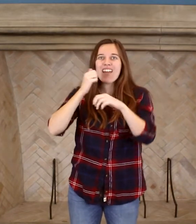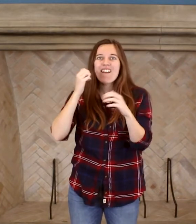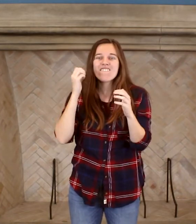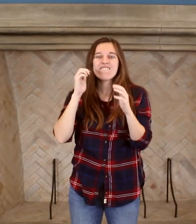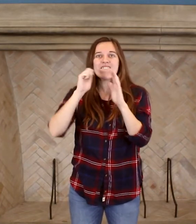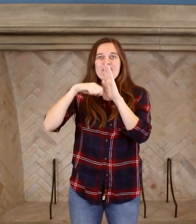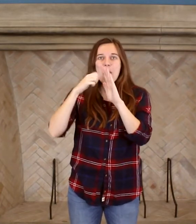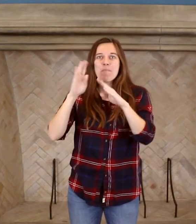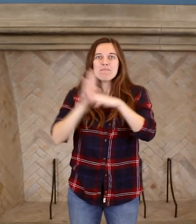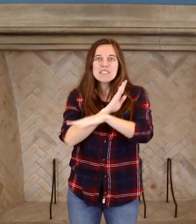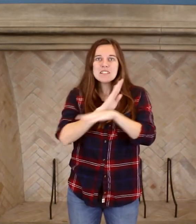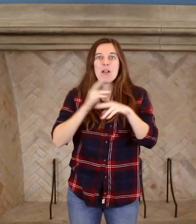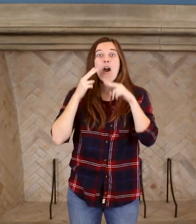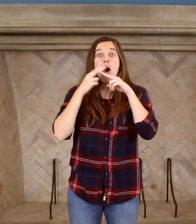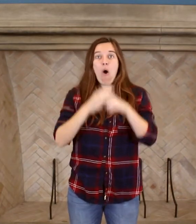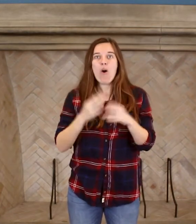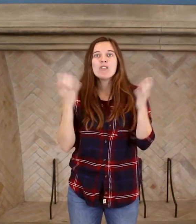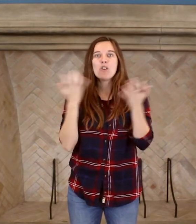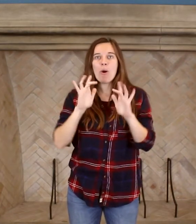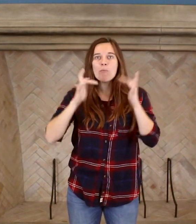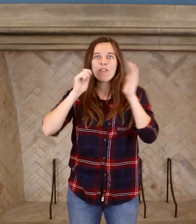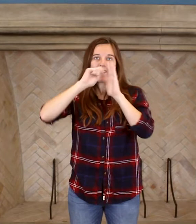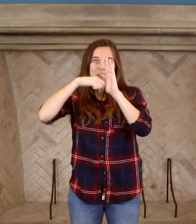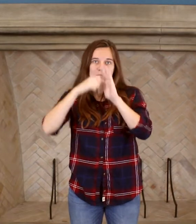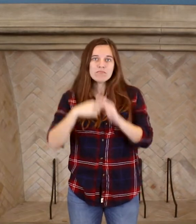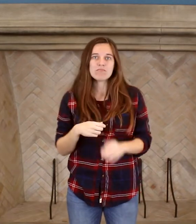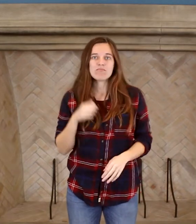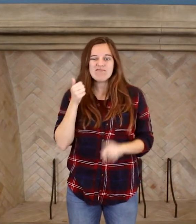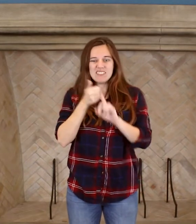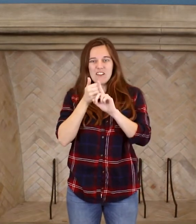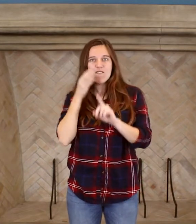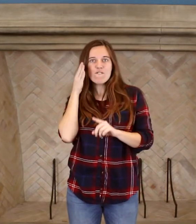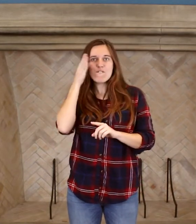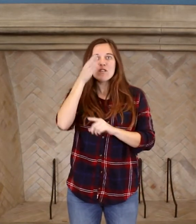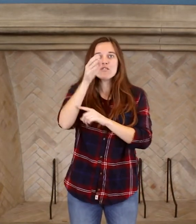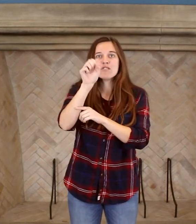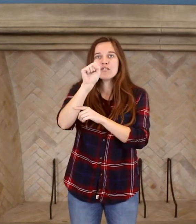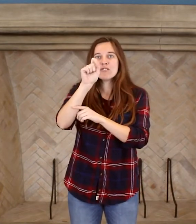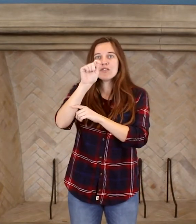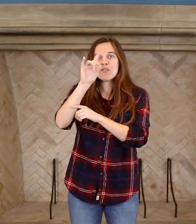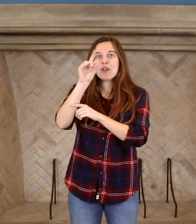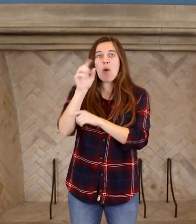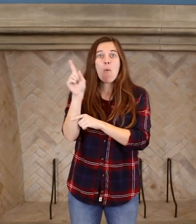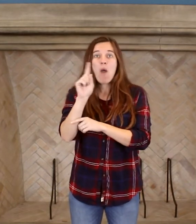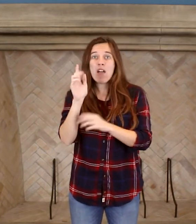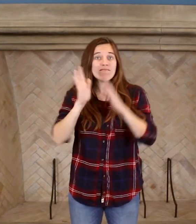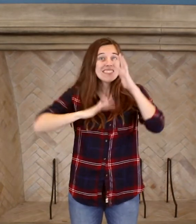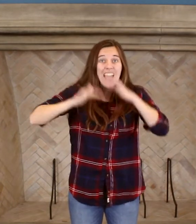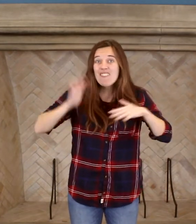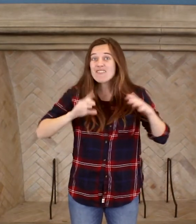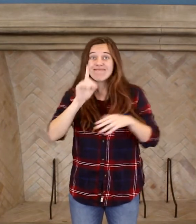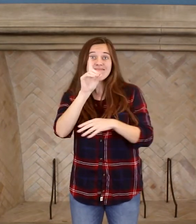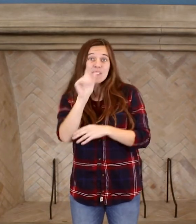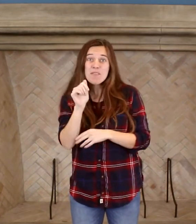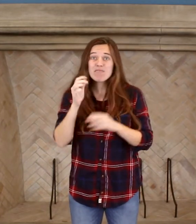envisioned that I wanted to establish a video production in the future